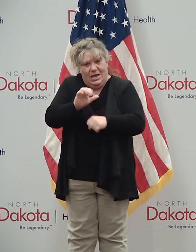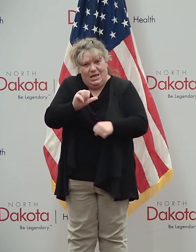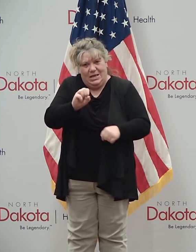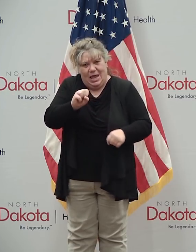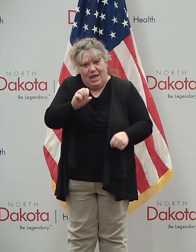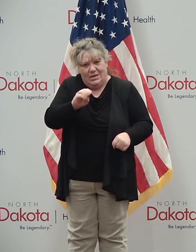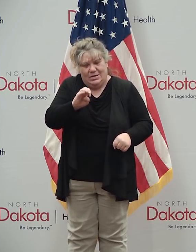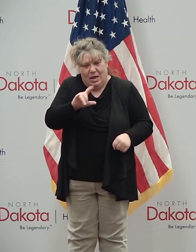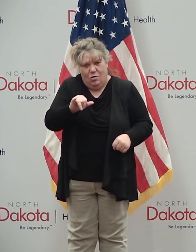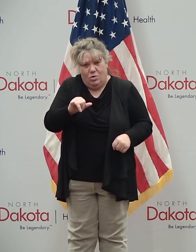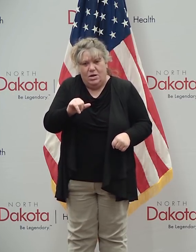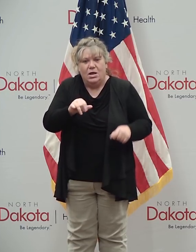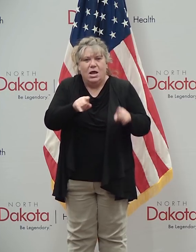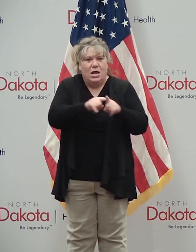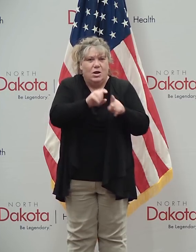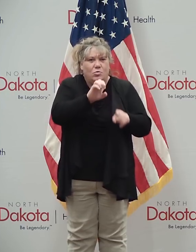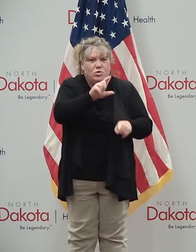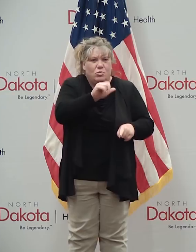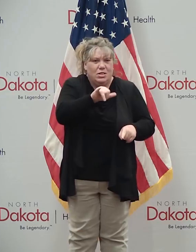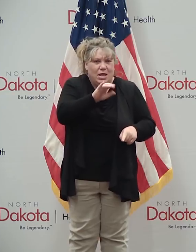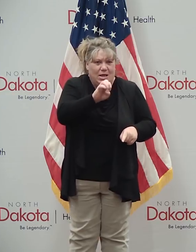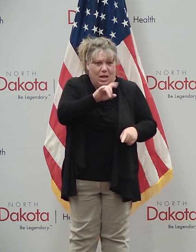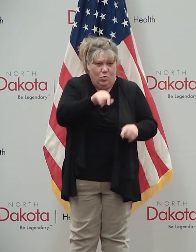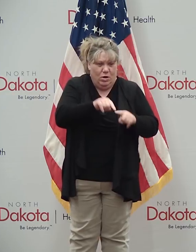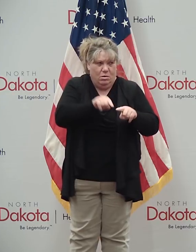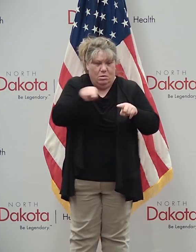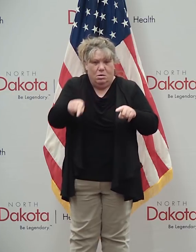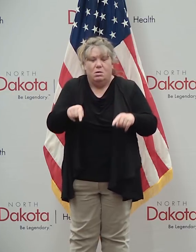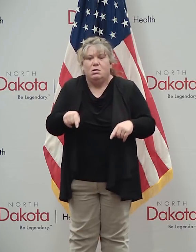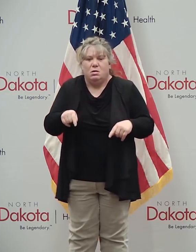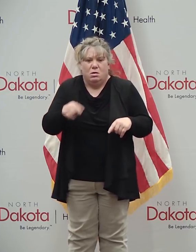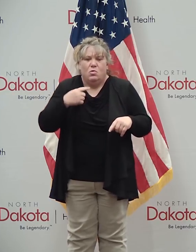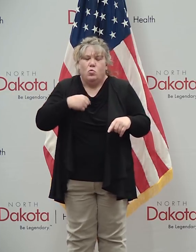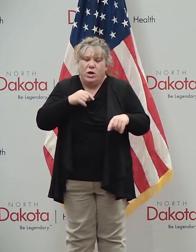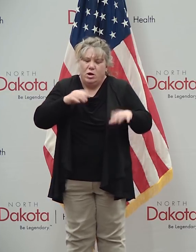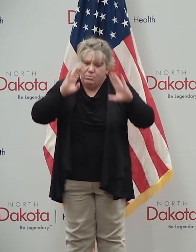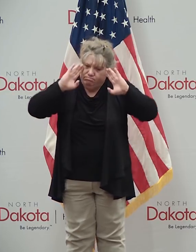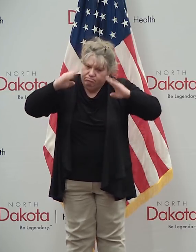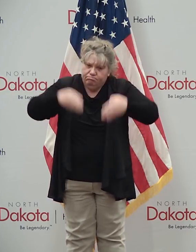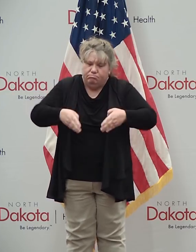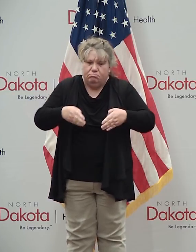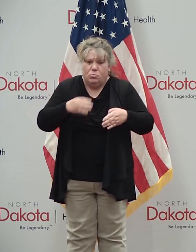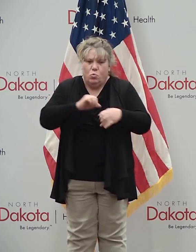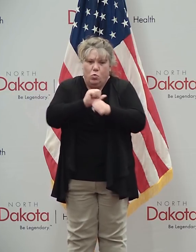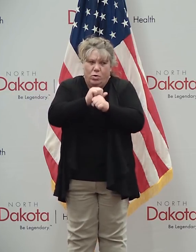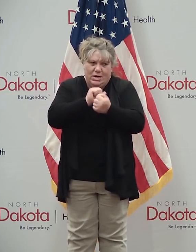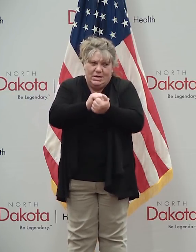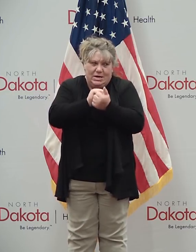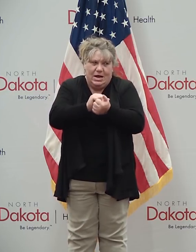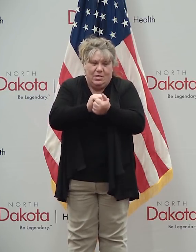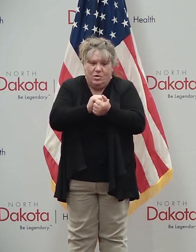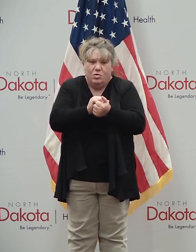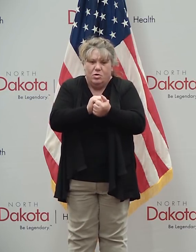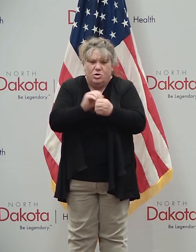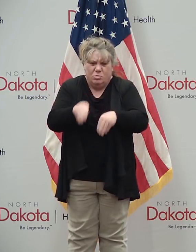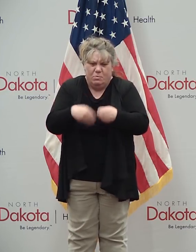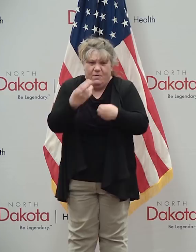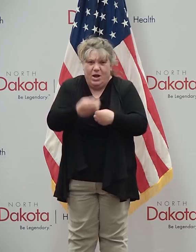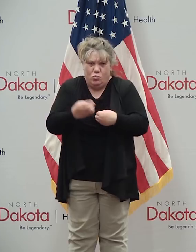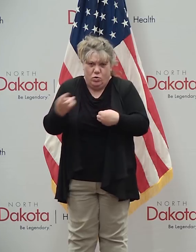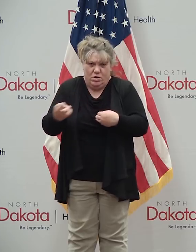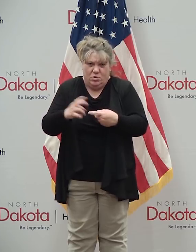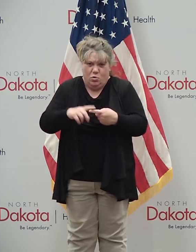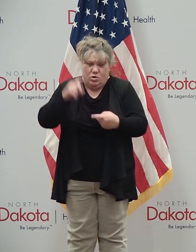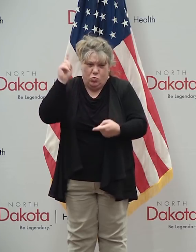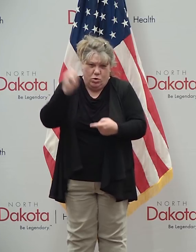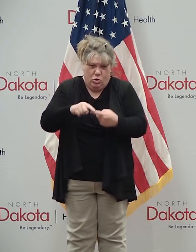County and as well as Clay County. So we're getting after it, and we're, again, working together to deploy resources to make sure that